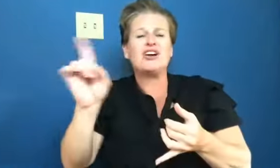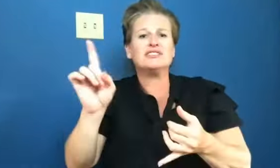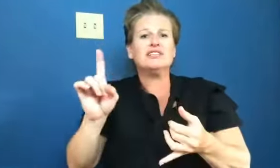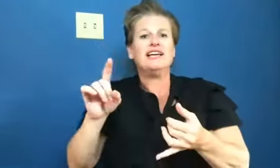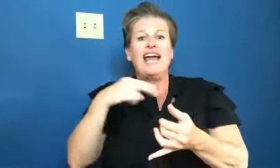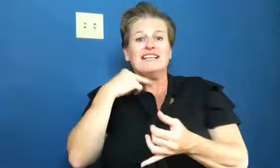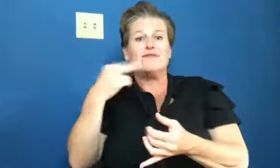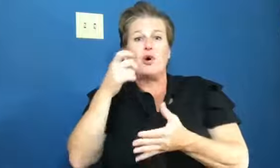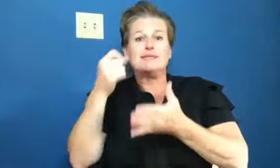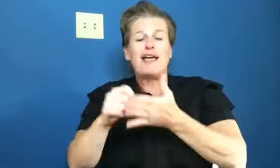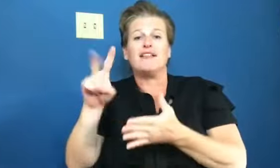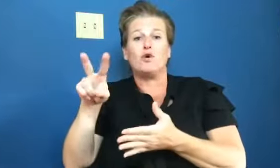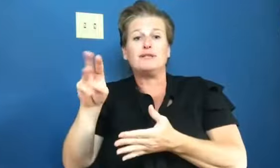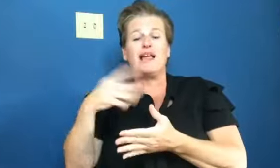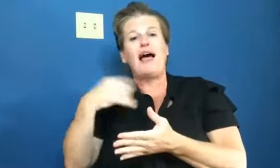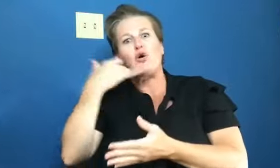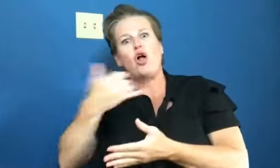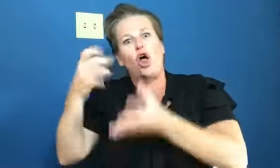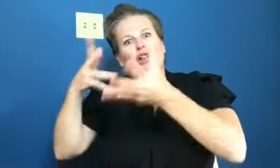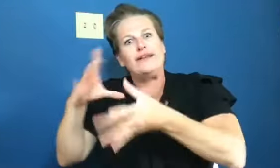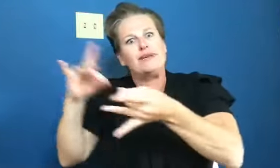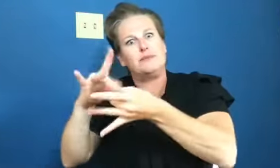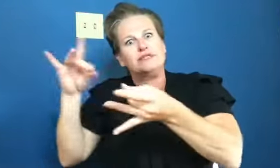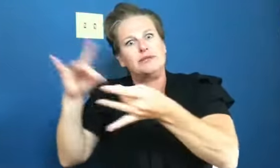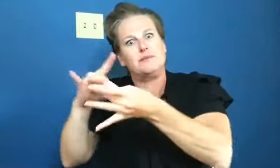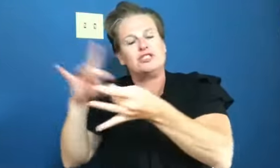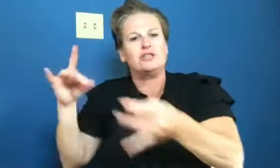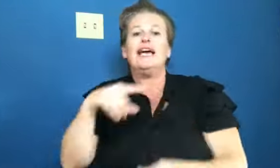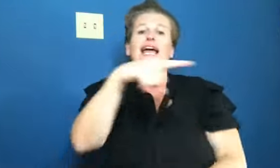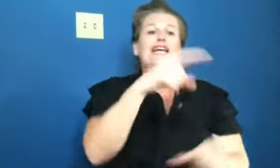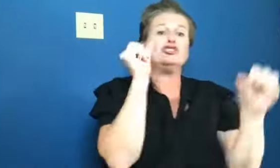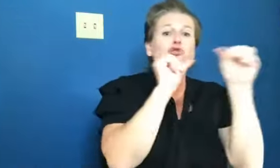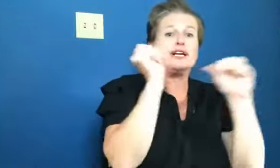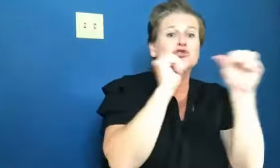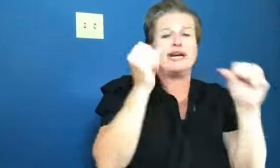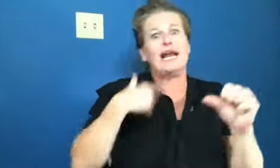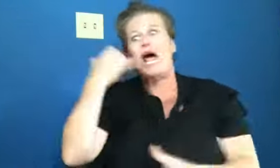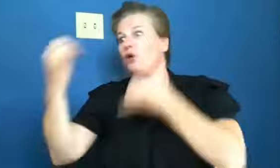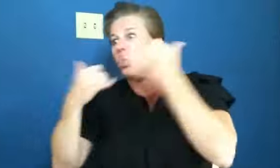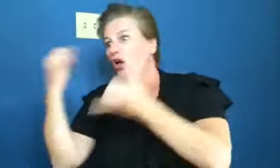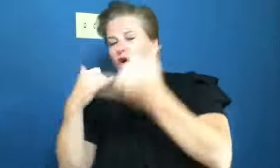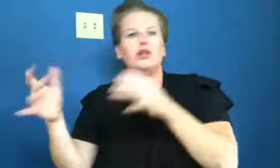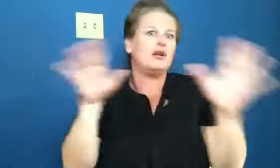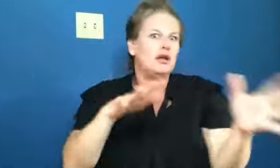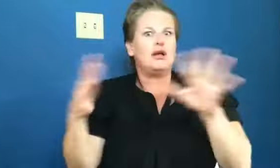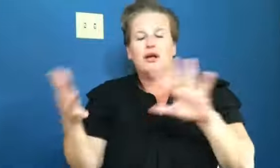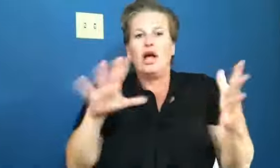his drinking. And I'm sitting here trying to hunt him down. And I'm doing everything insane and getting angrier by the